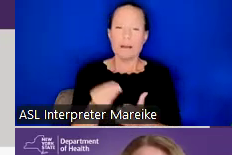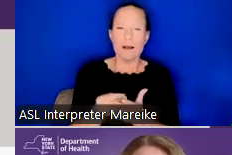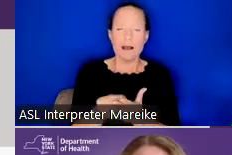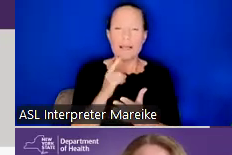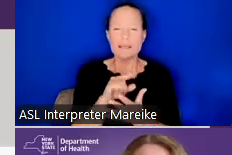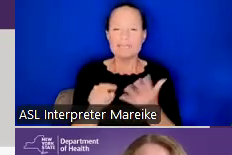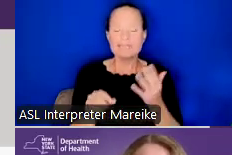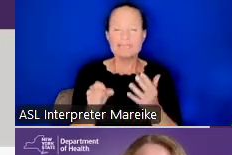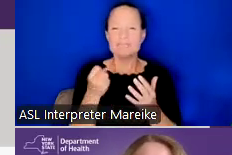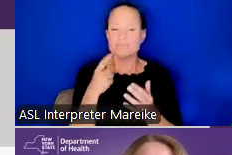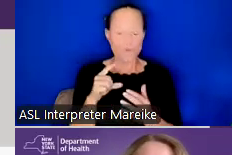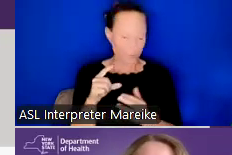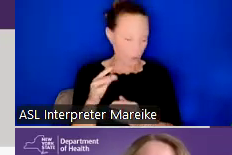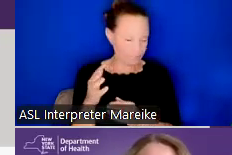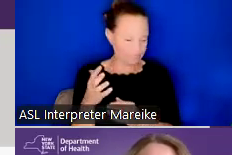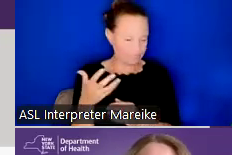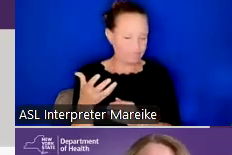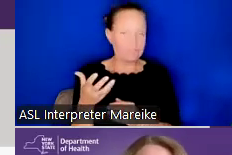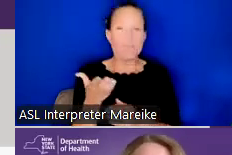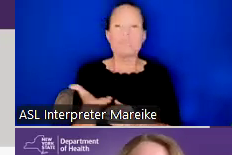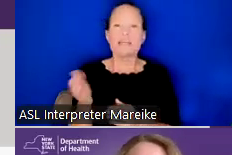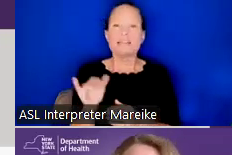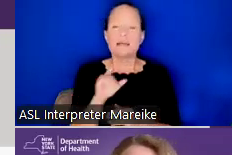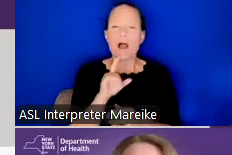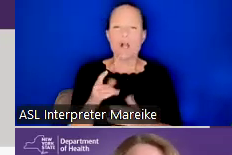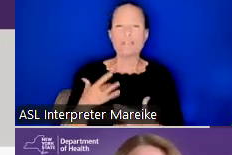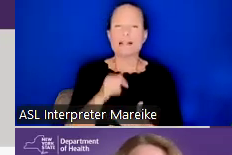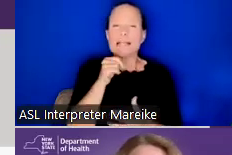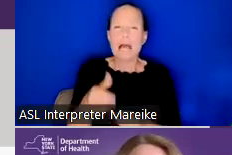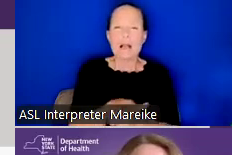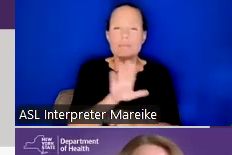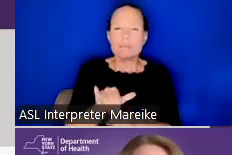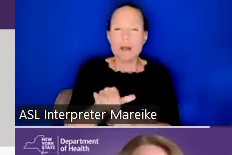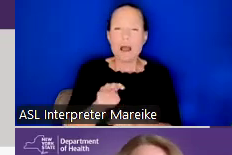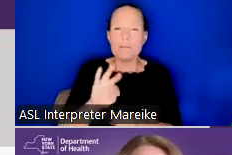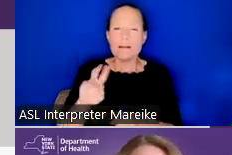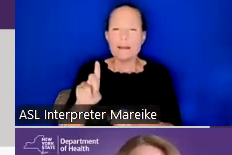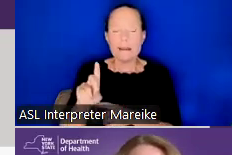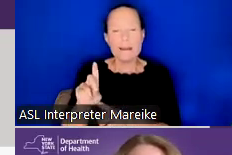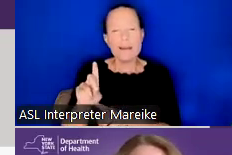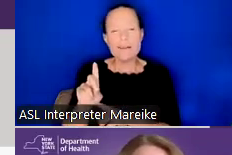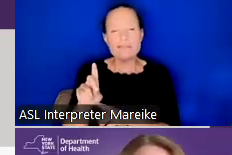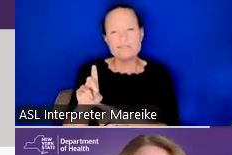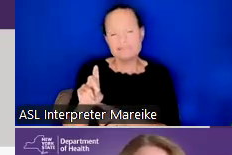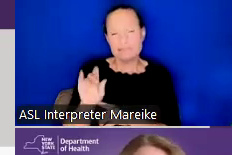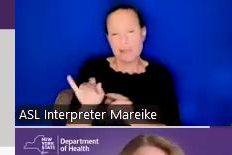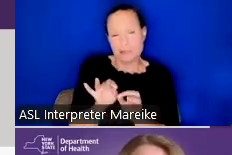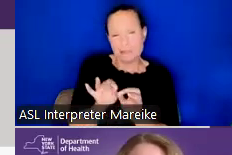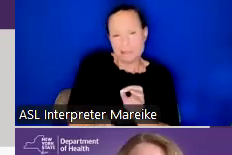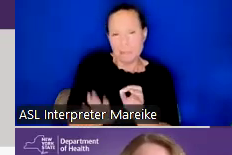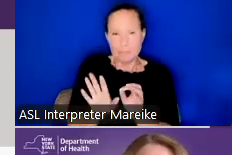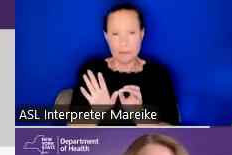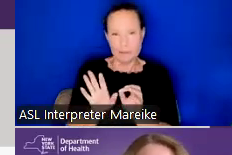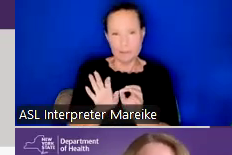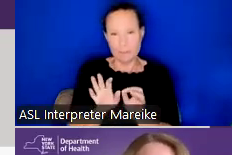um, for things that are typically not covered by Medicaid, I guess to say it simply.